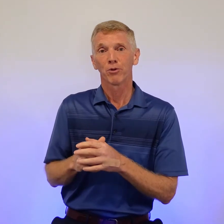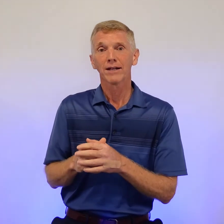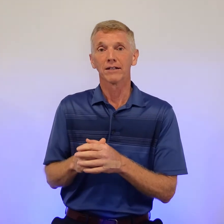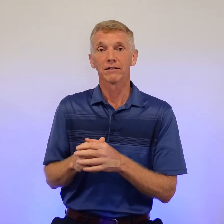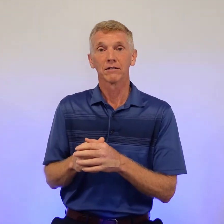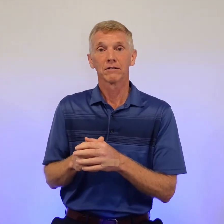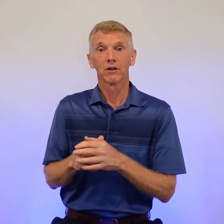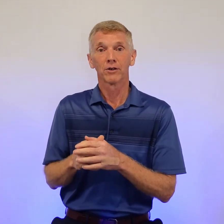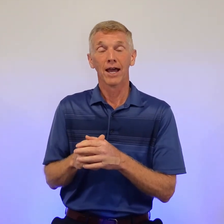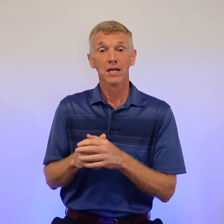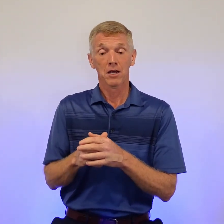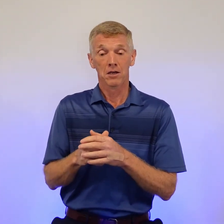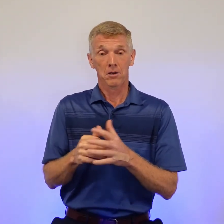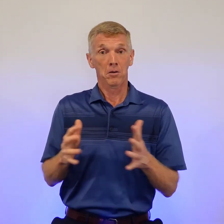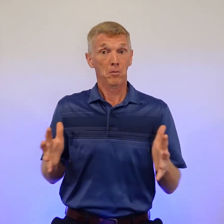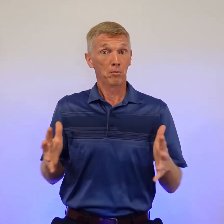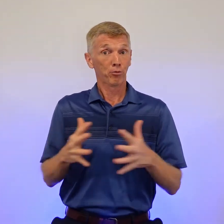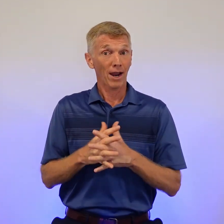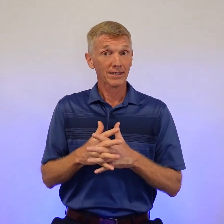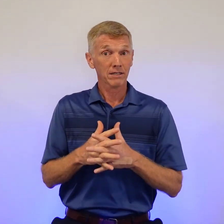pregnant? Okay, pregnant,